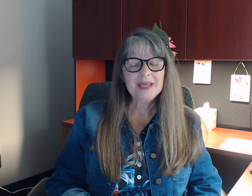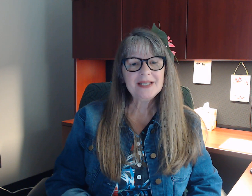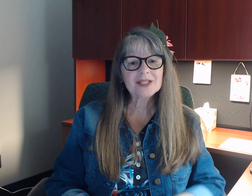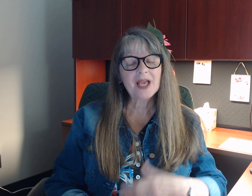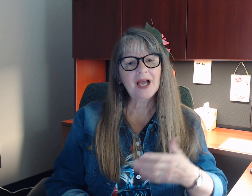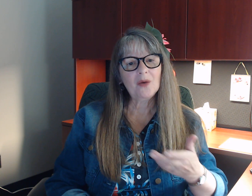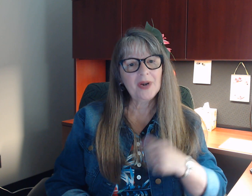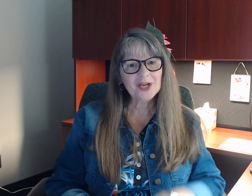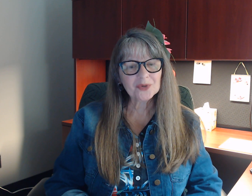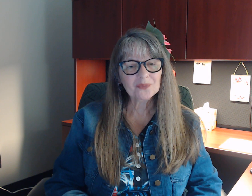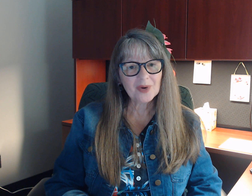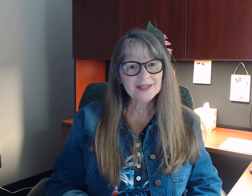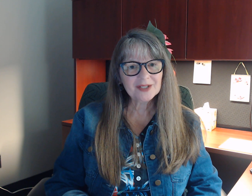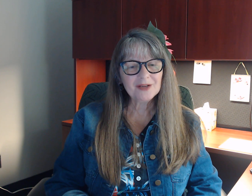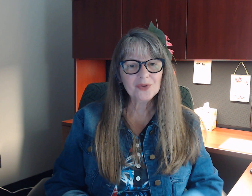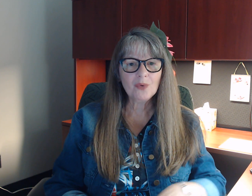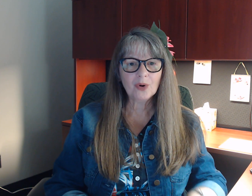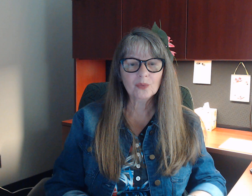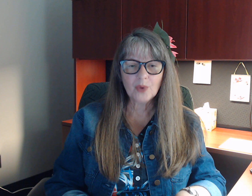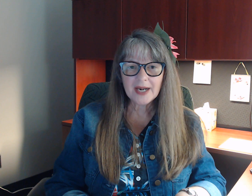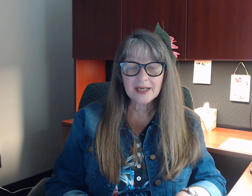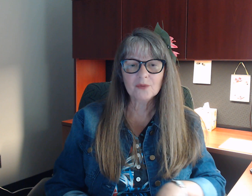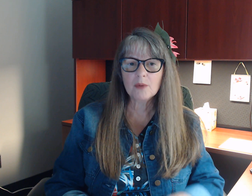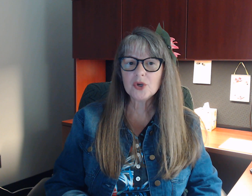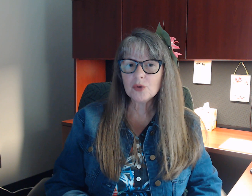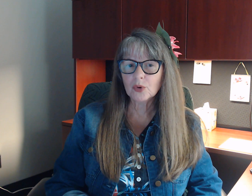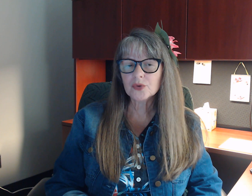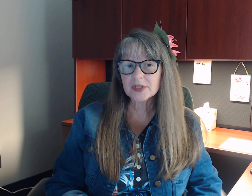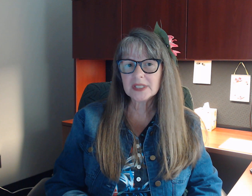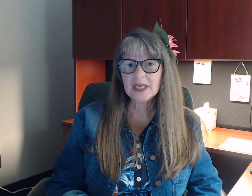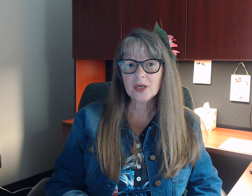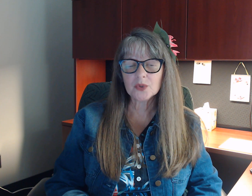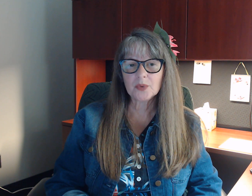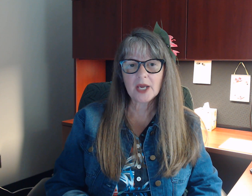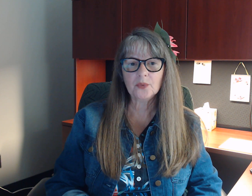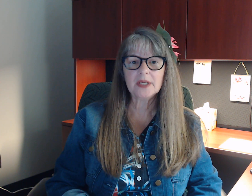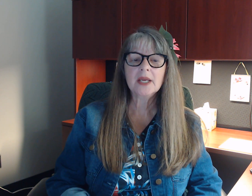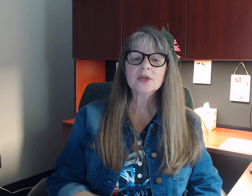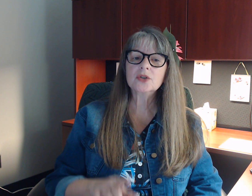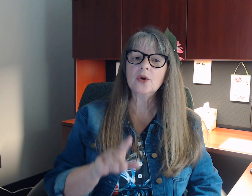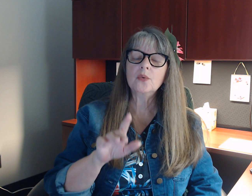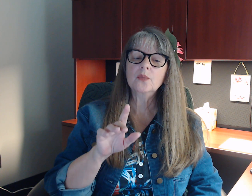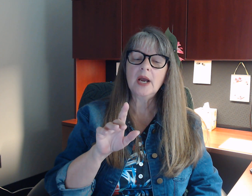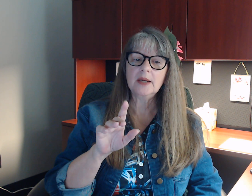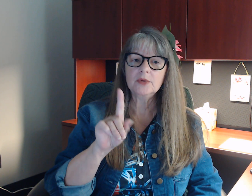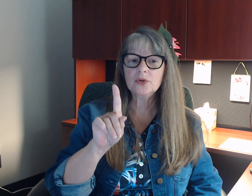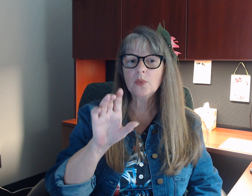means 100, right? If you are writing in Roman numerals, the C equals 100. So you do